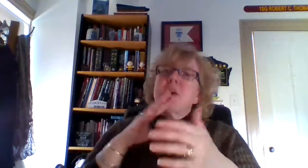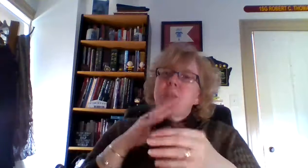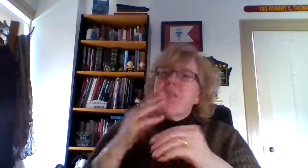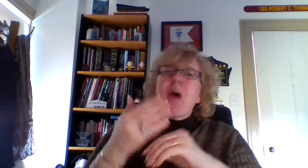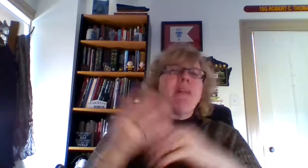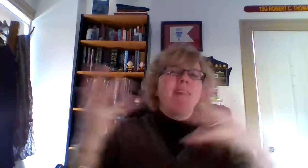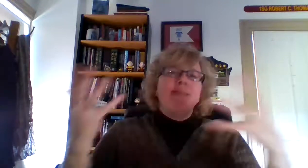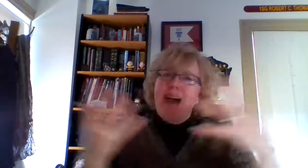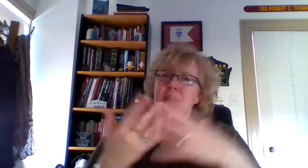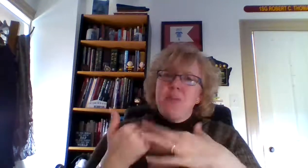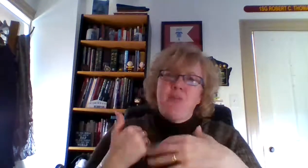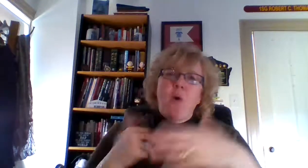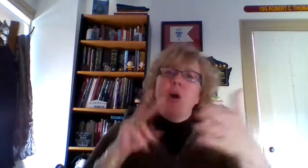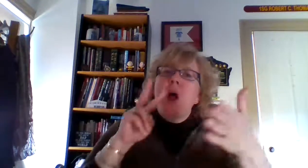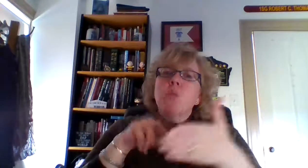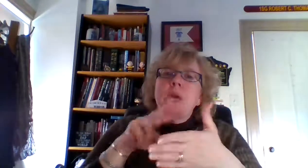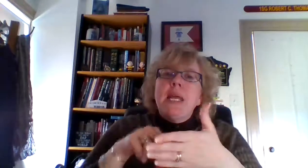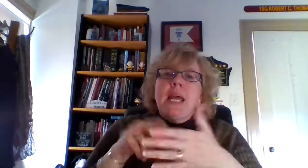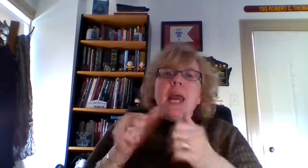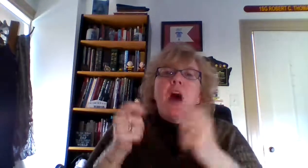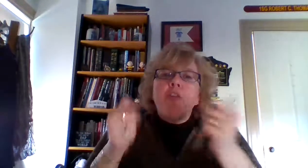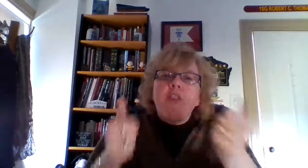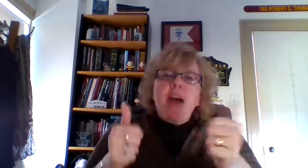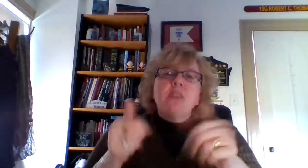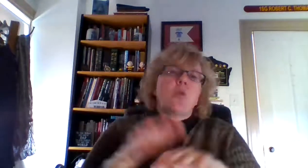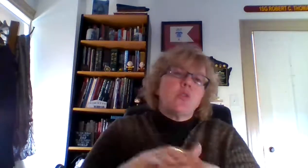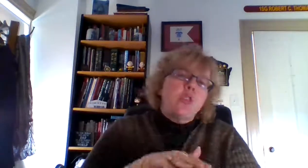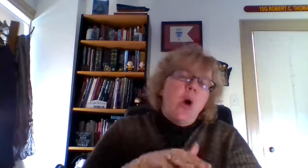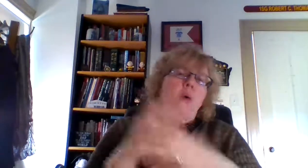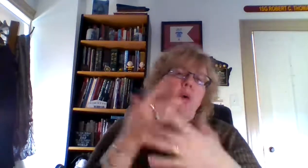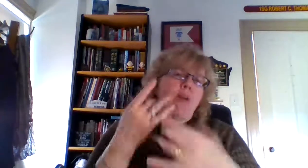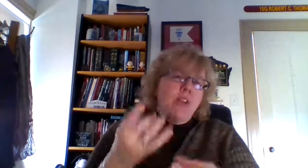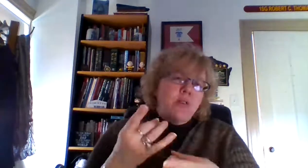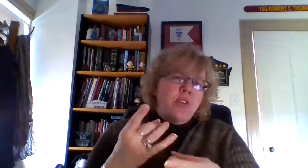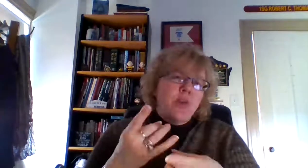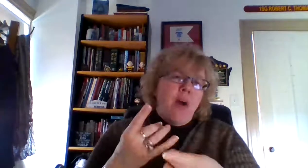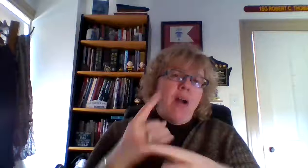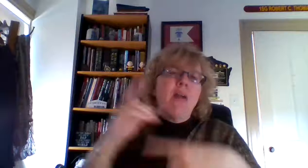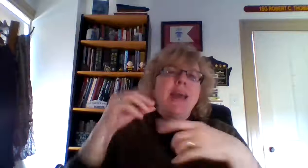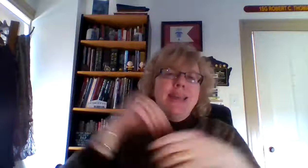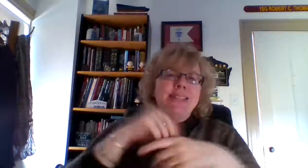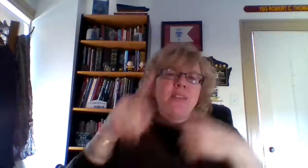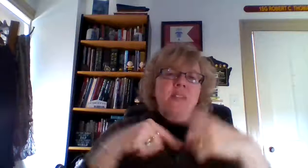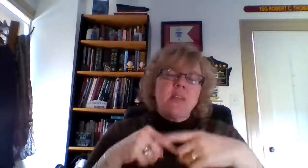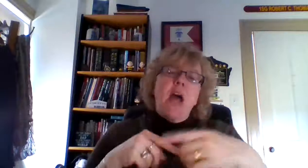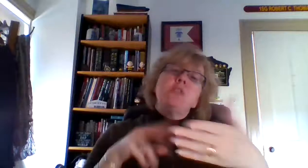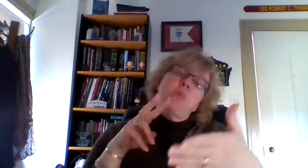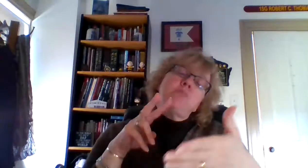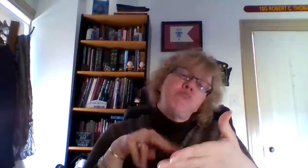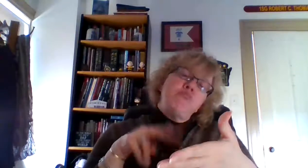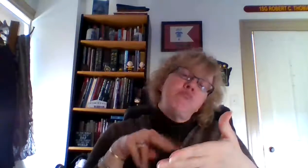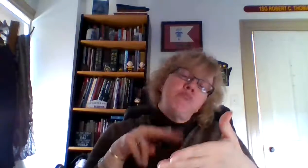about that one a lot before. Reading and how fast or slow or how interested you are is in the sign. So I